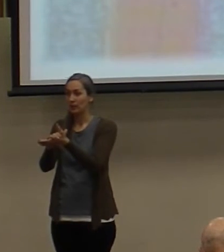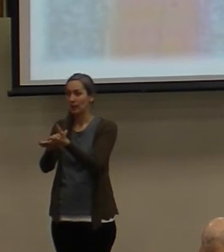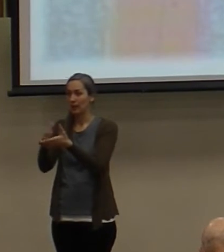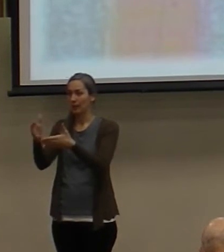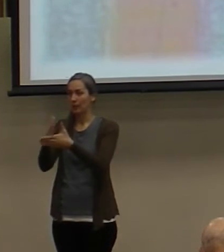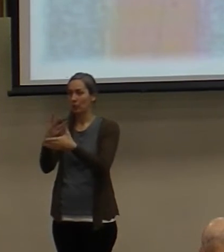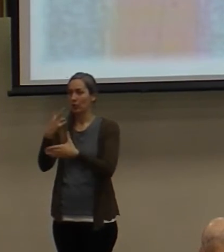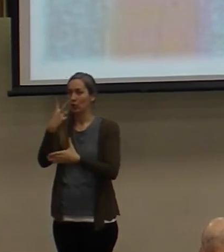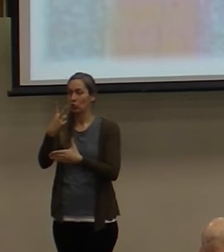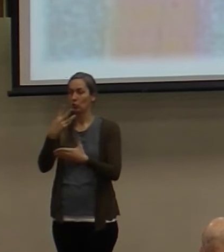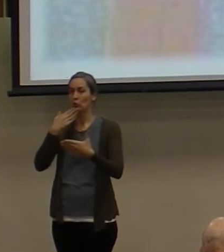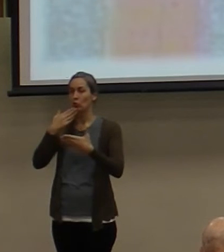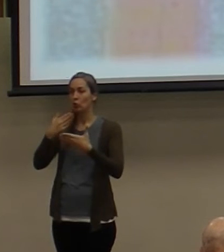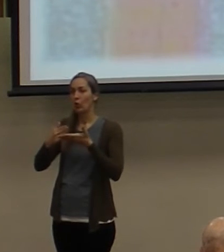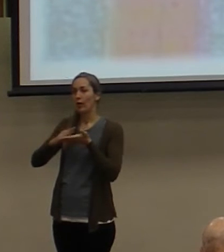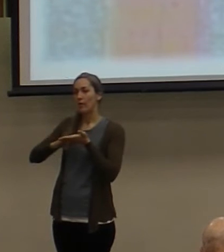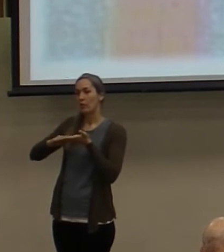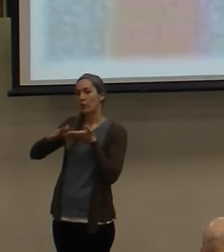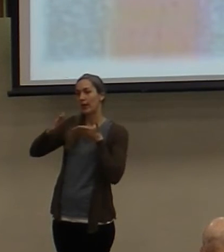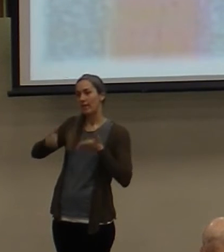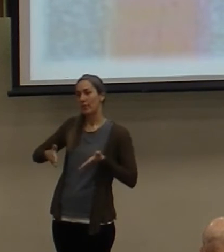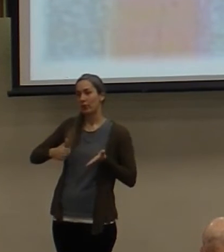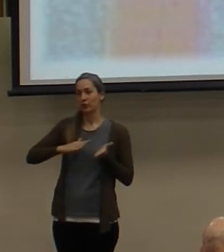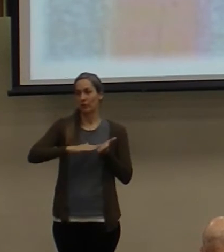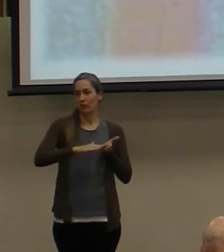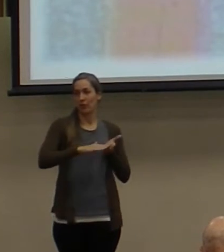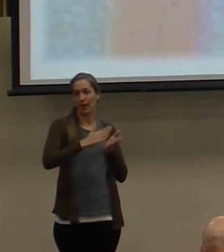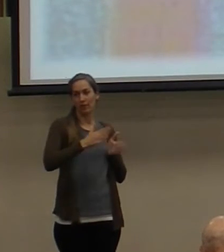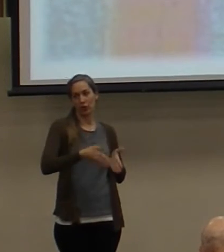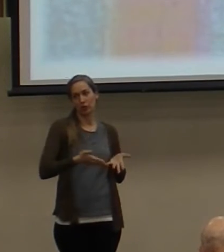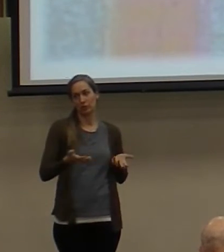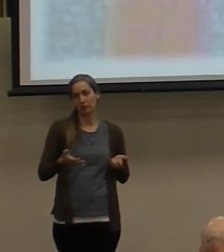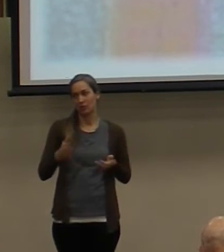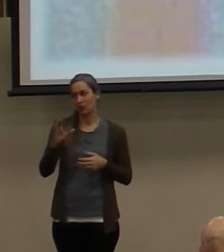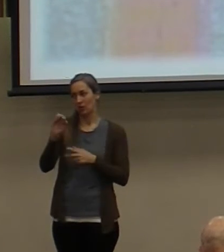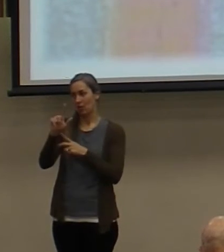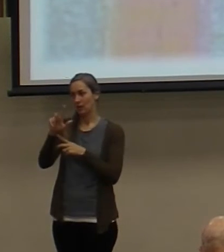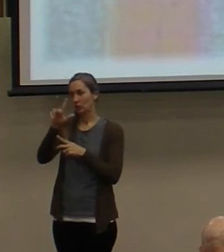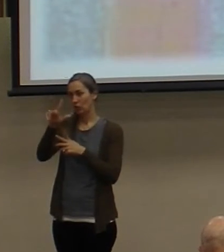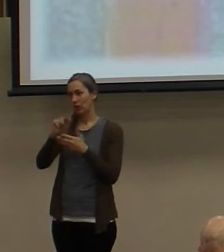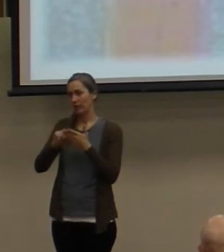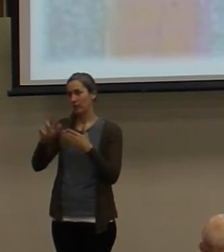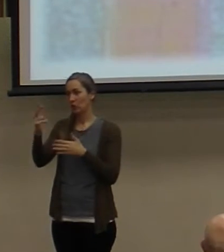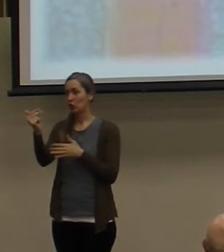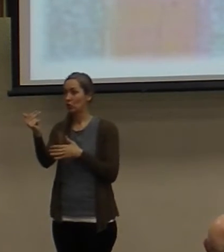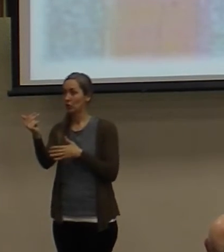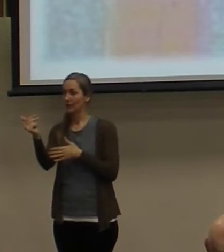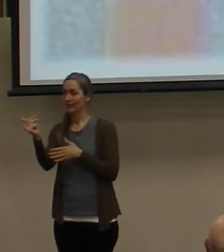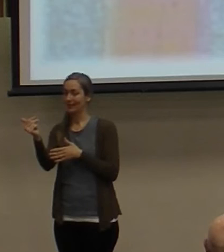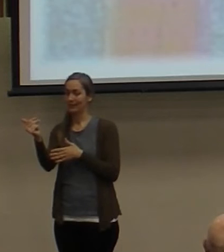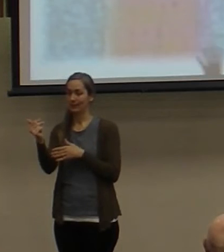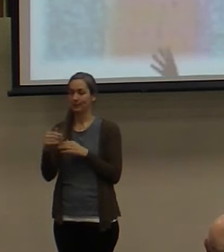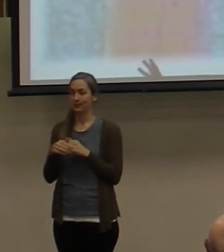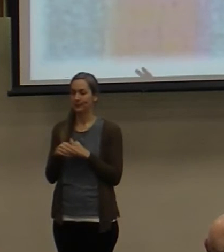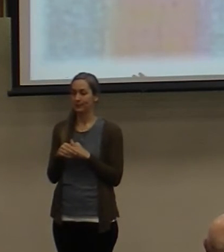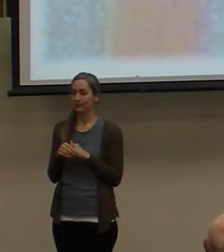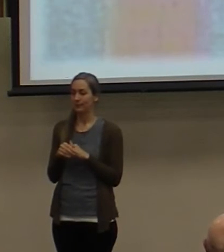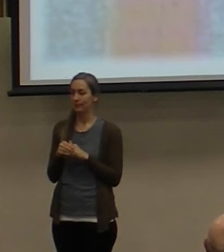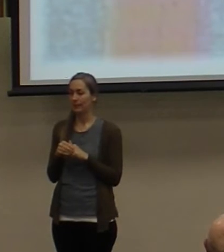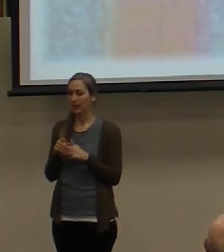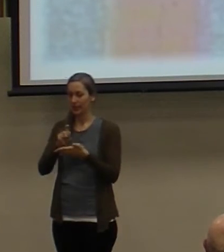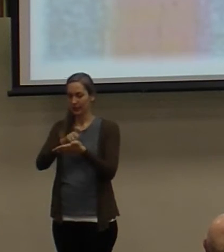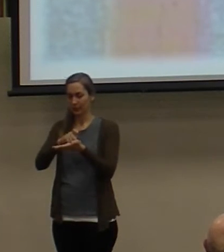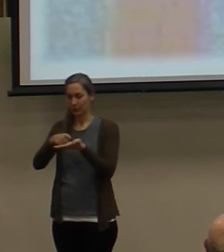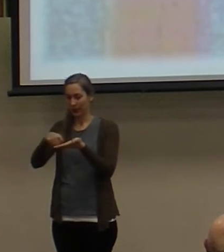Has to be. Has to be. Colossians chapter 3, verse 13 wasn't just written out there in the midst of nothing.